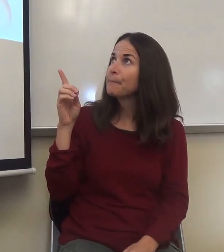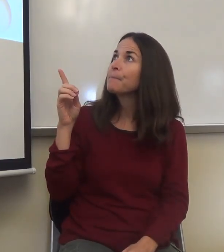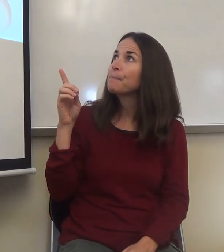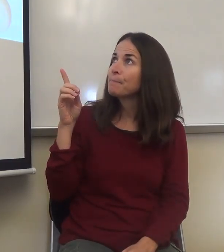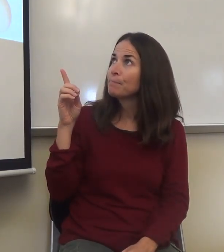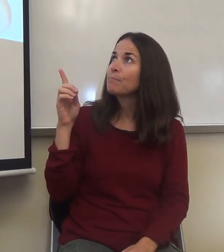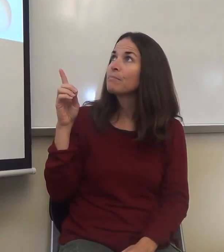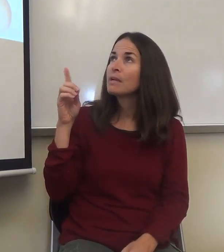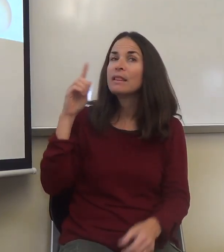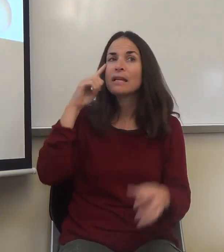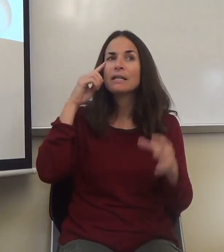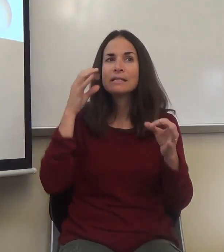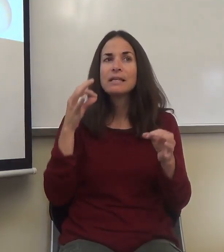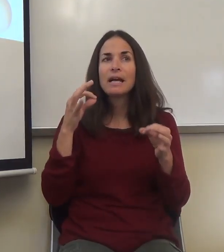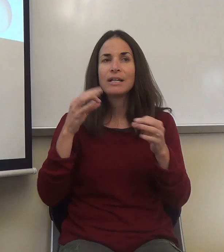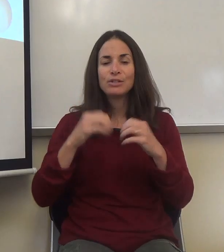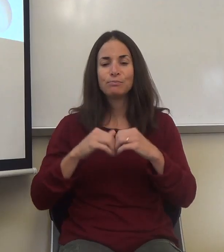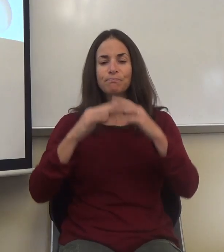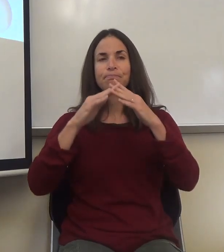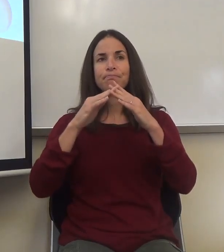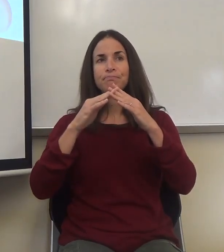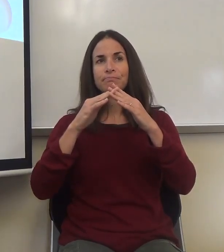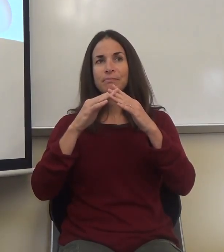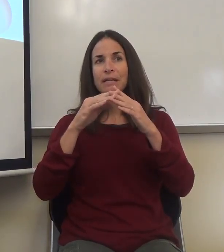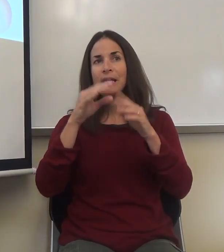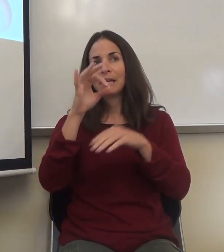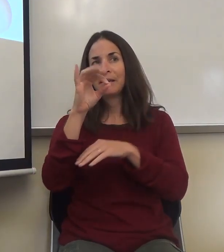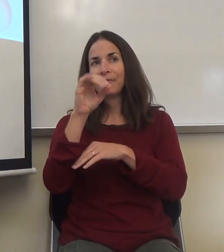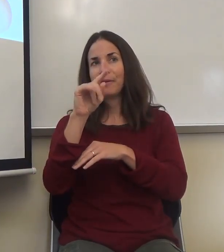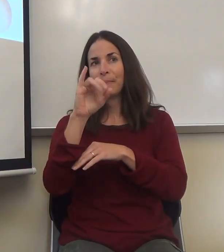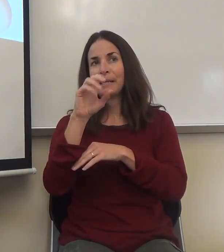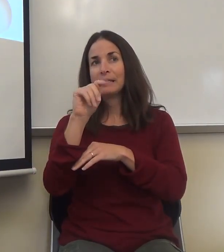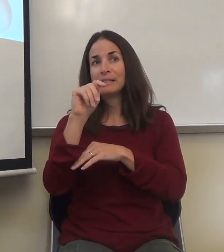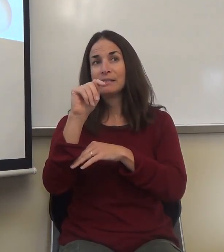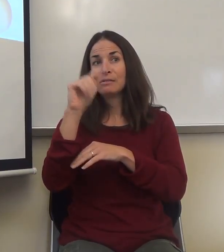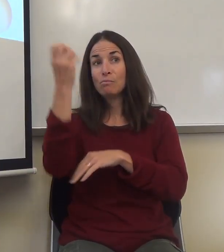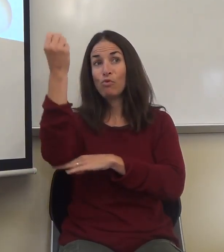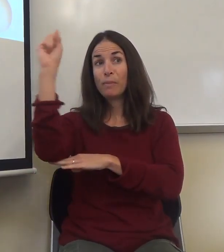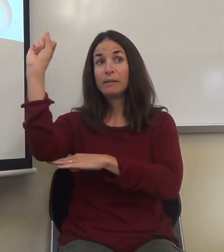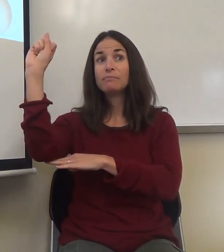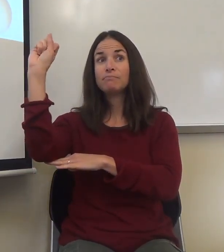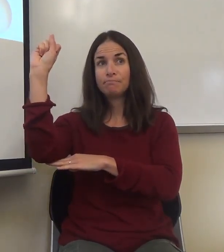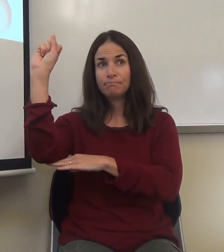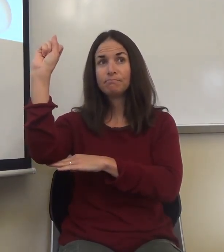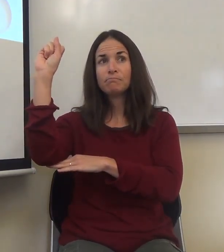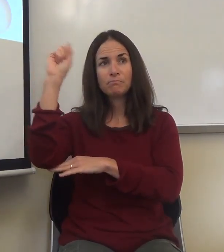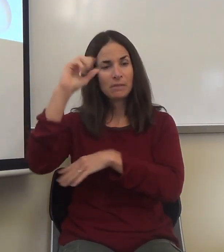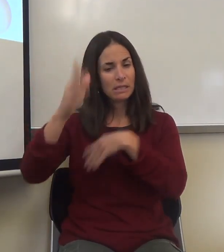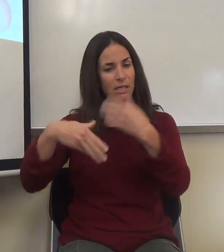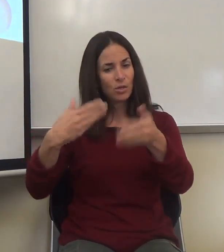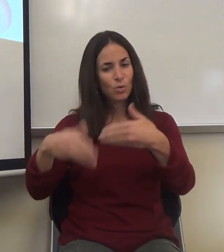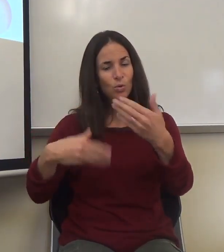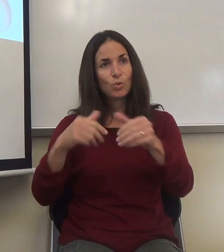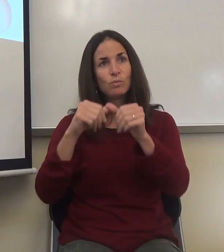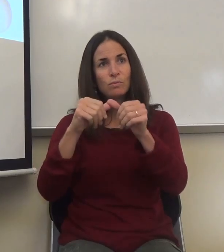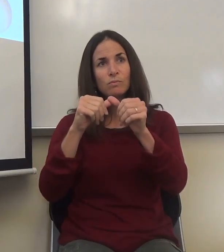pro-abolition. Yeah, I know, it's an interesting time in history. So yeah, this is a pretty funny story, if,